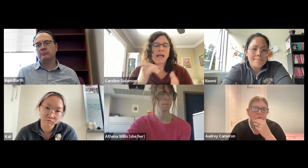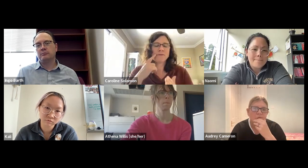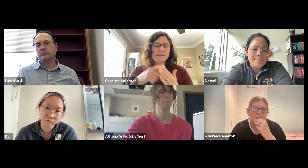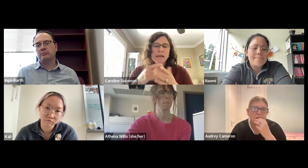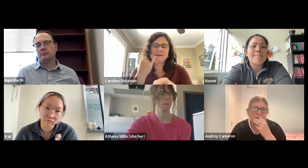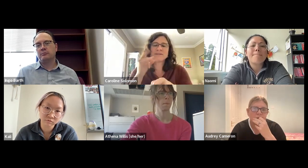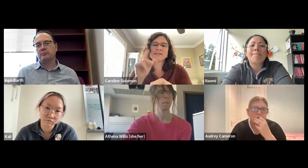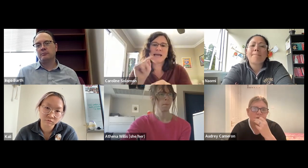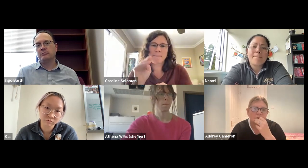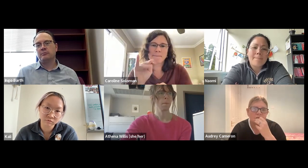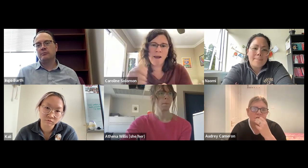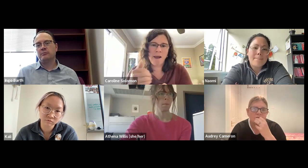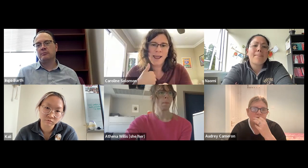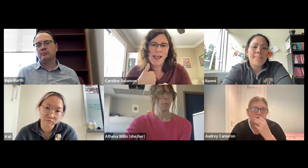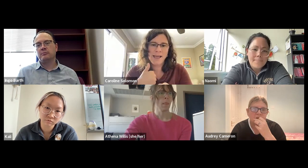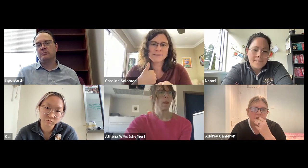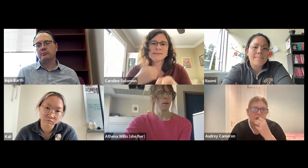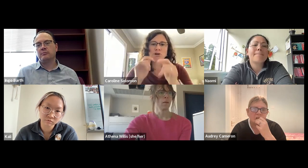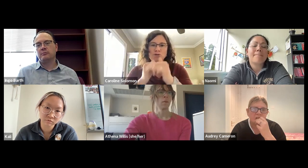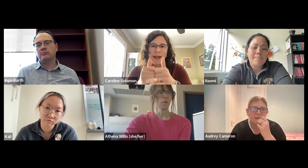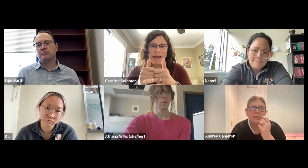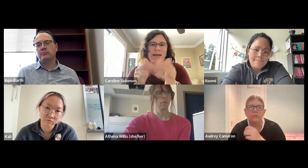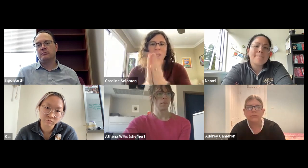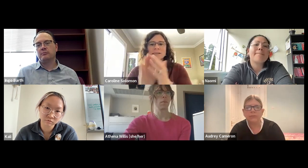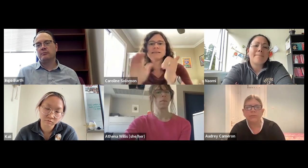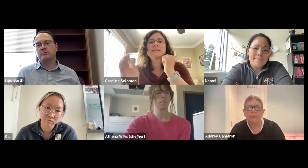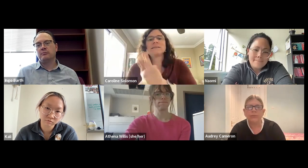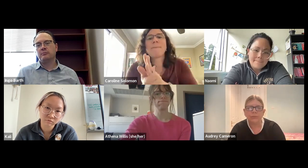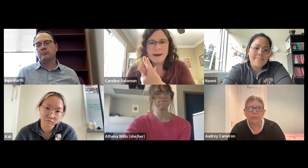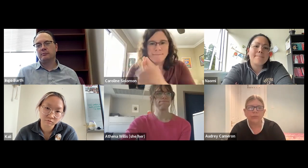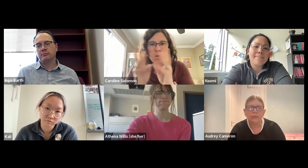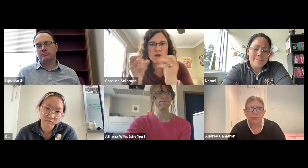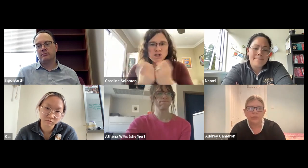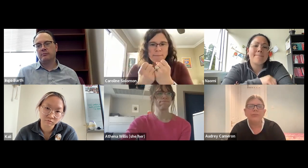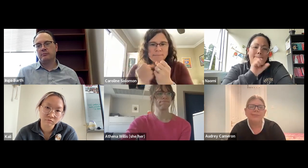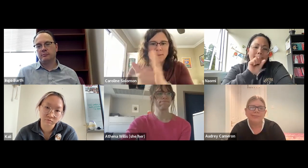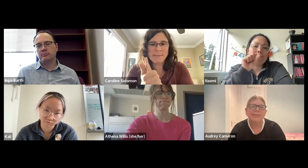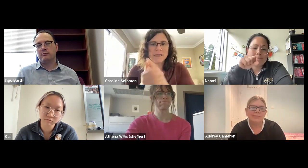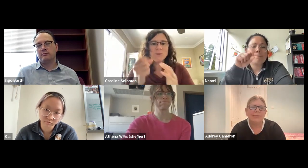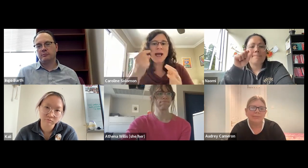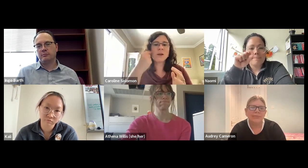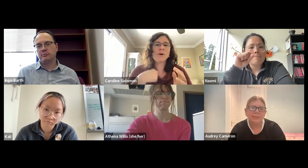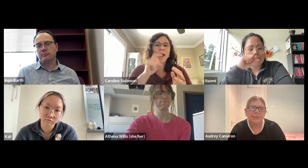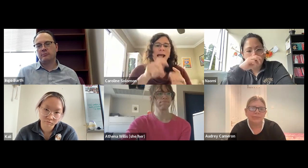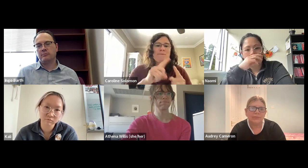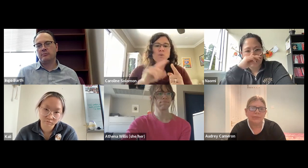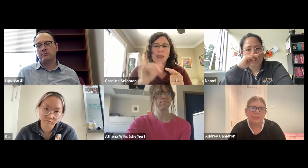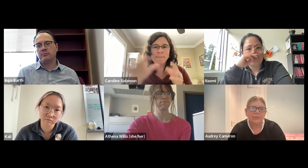an addition or appendix. So if there was already a grant, then it would be like